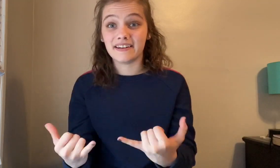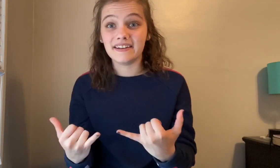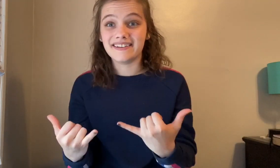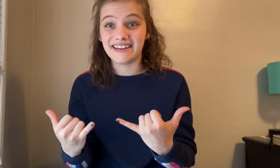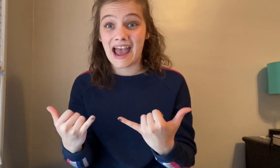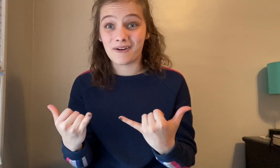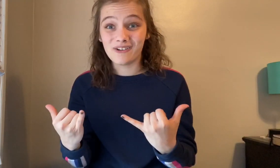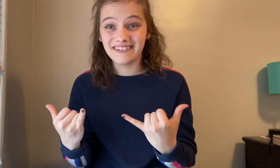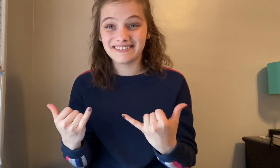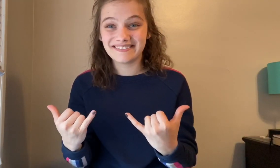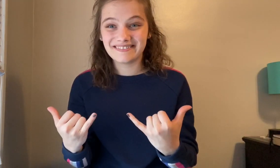Now.